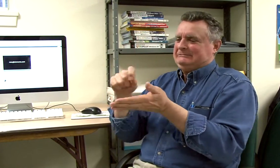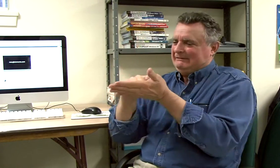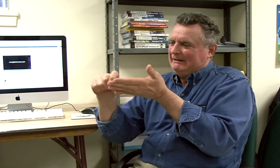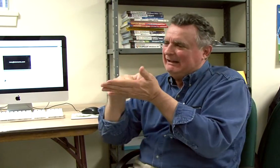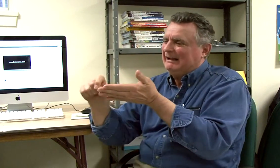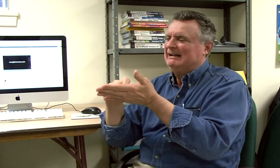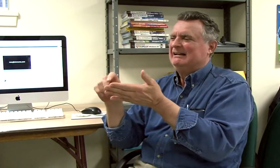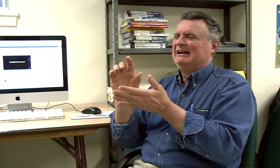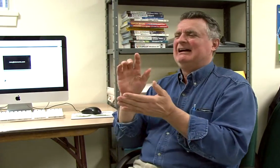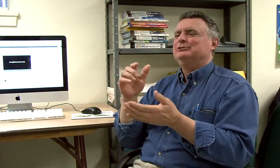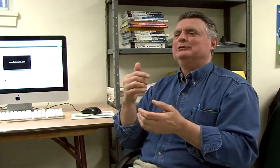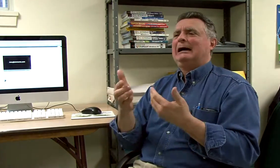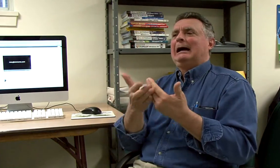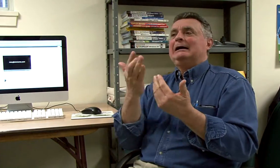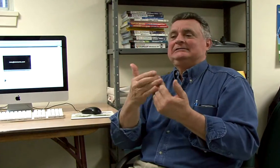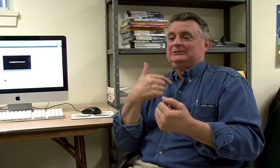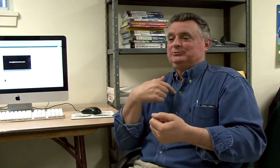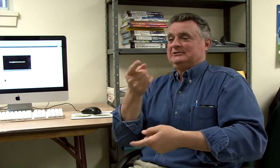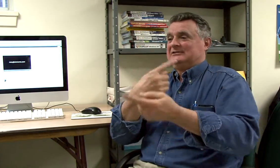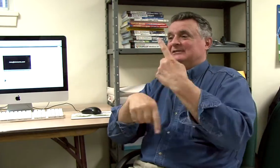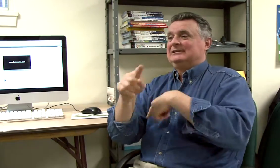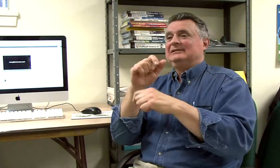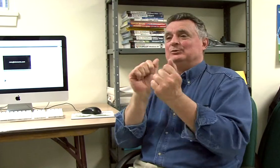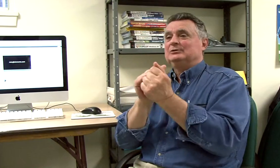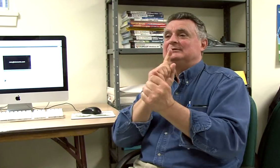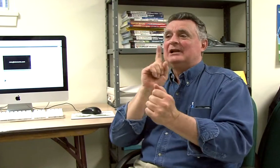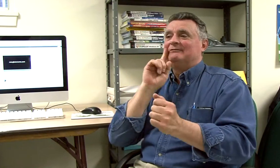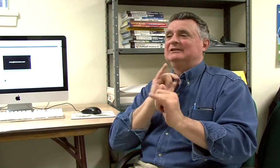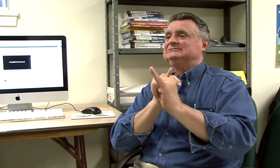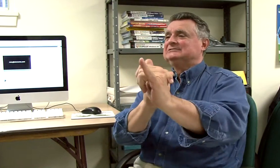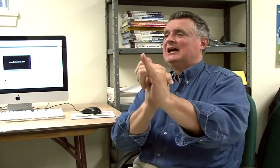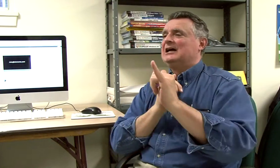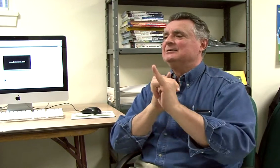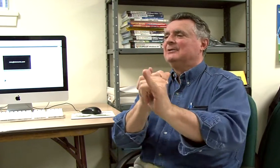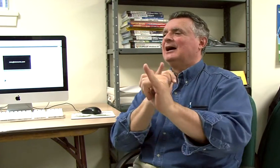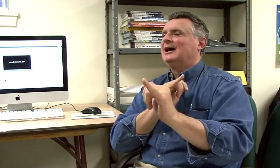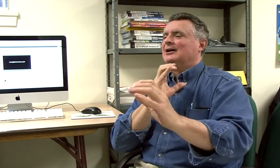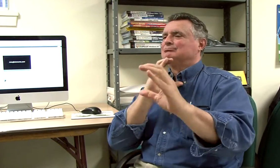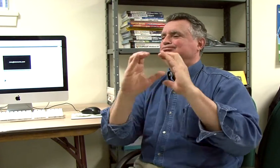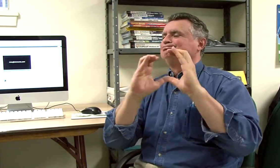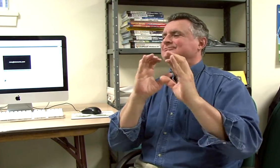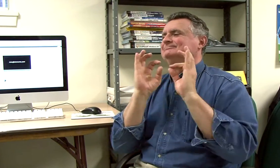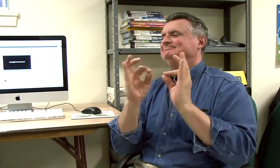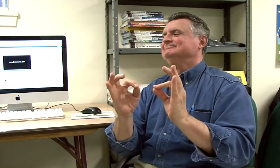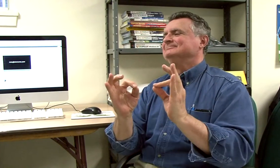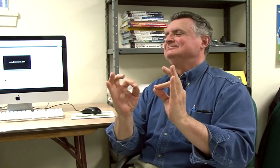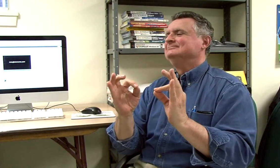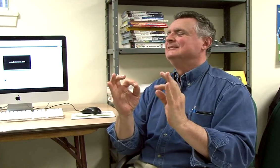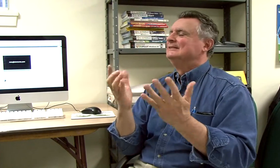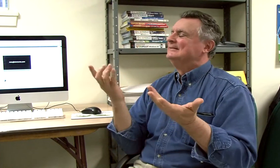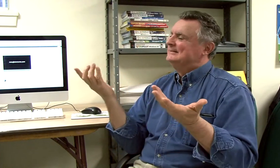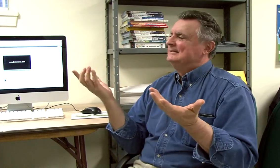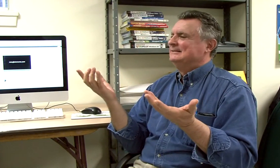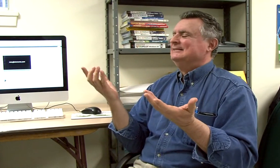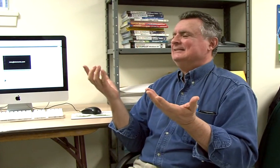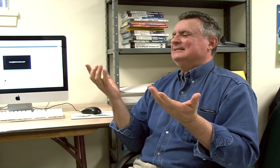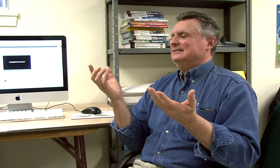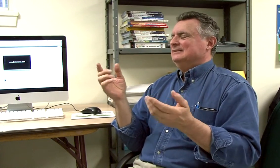writing. It is much easier for me to communicate with deaf by sign language. It is really hard for me to talk with hearings.